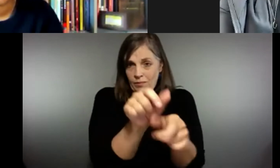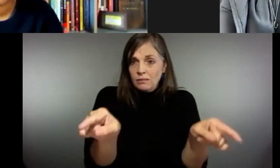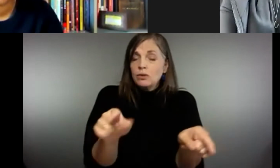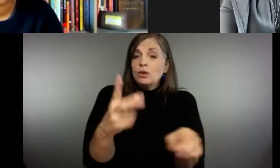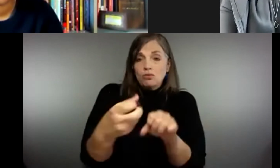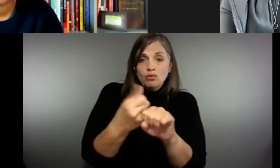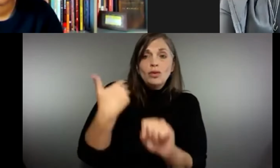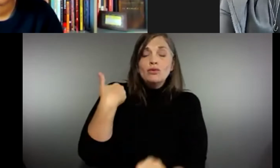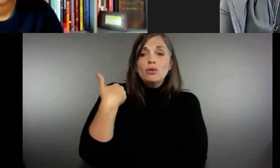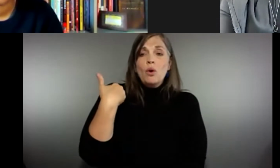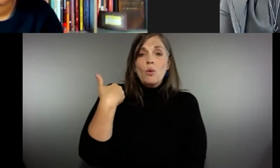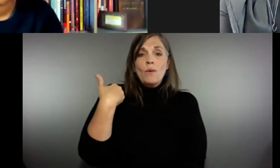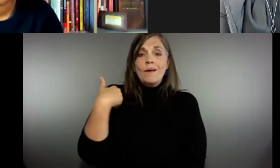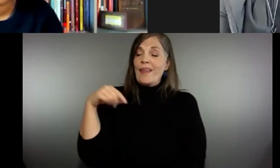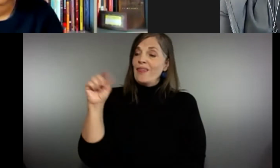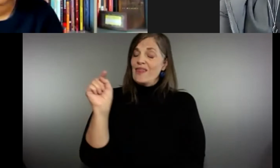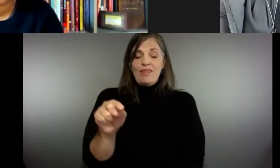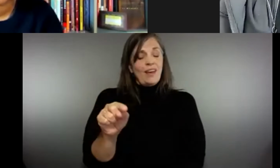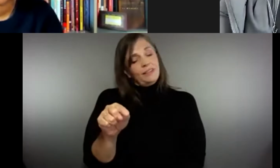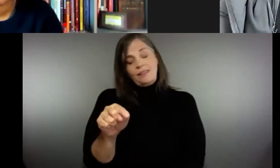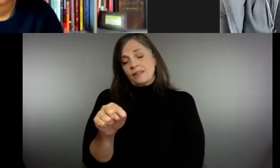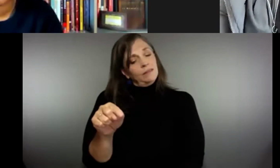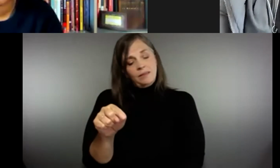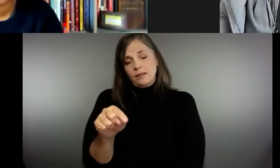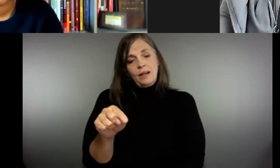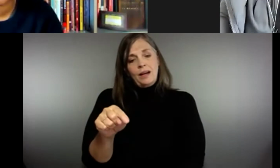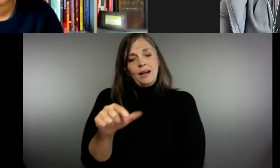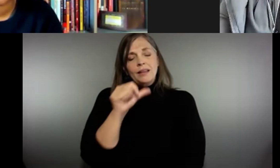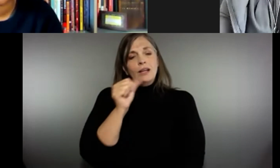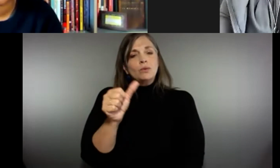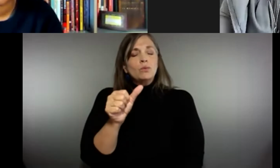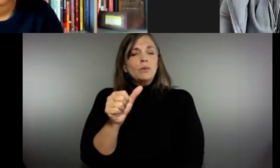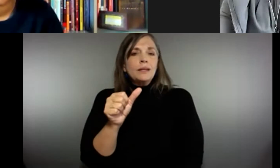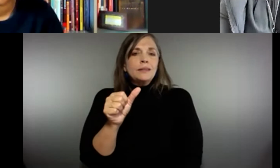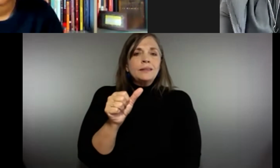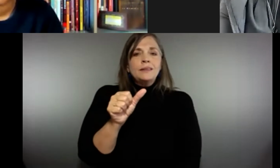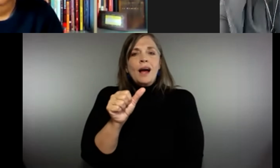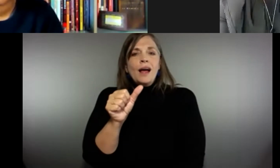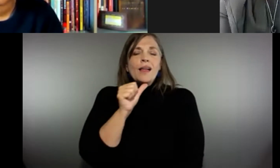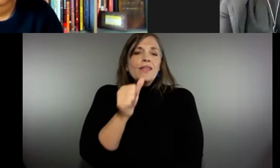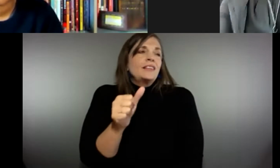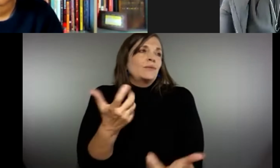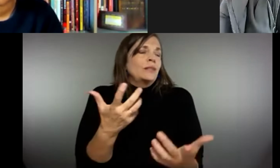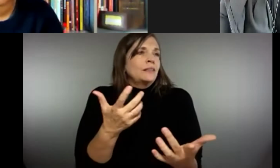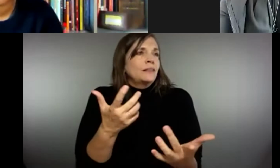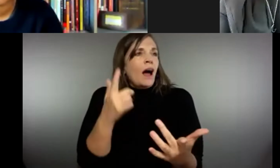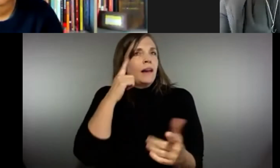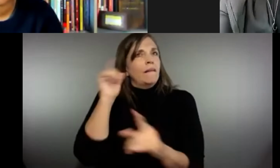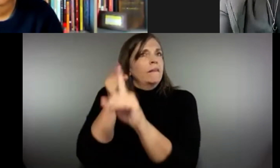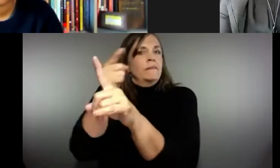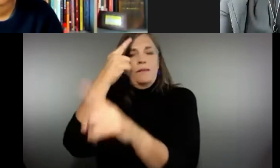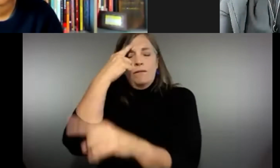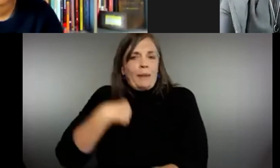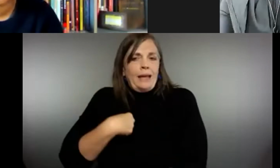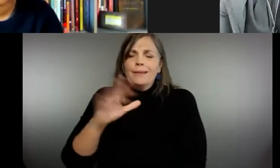you know this was not this was not a twinkle in my eye um i'm not a traditional candidate um i i